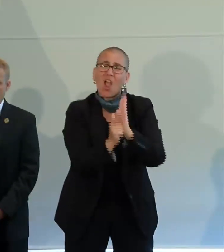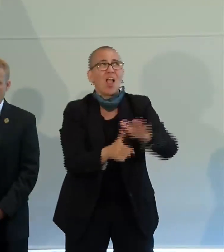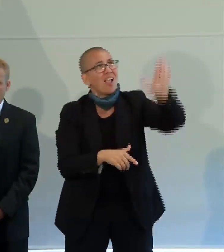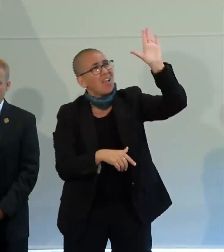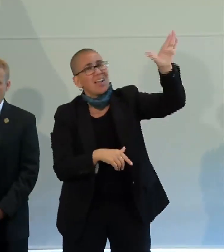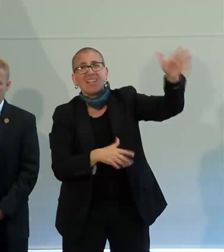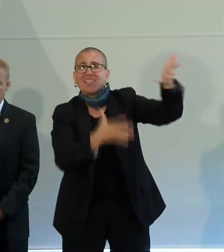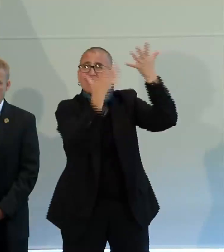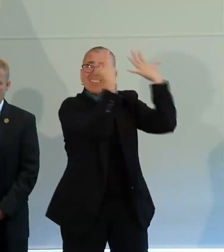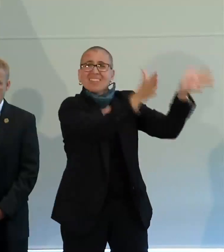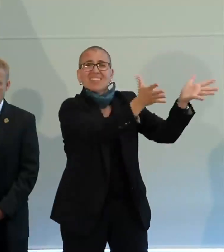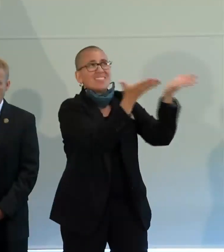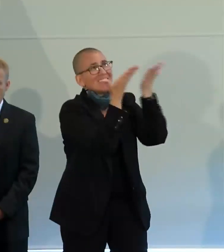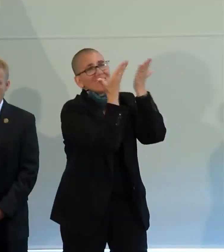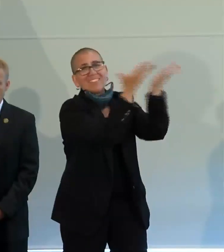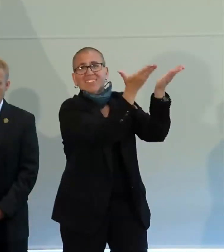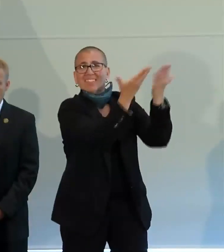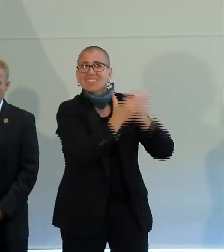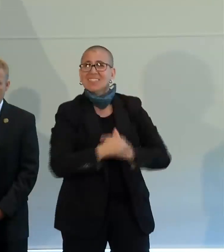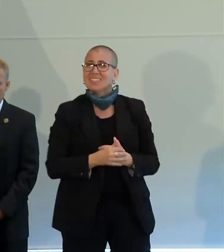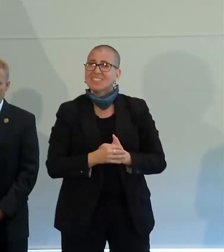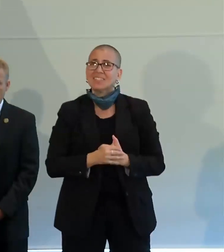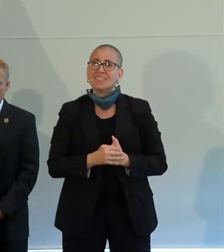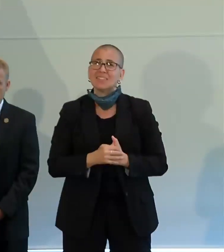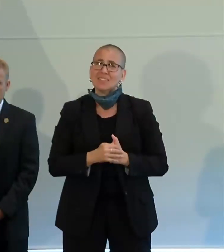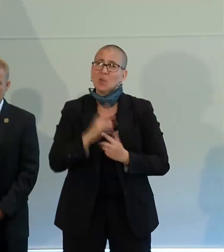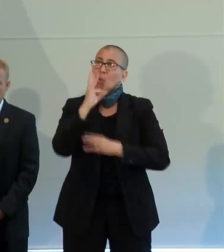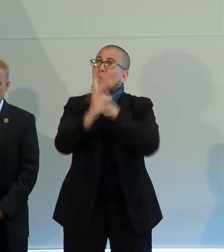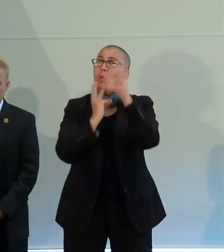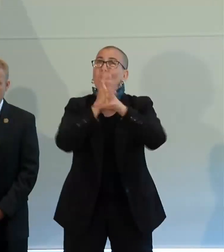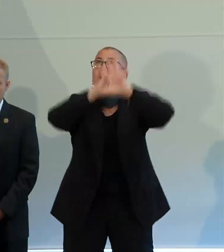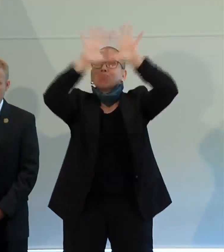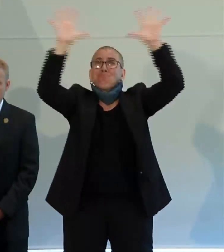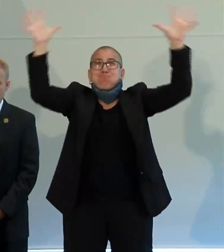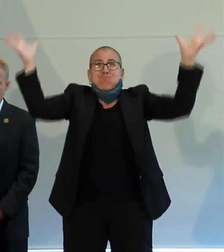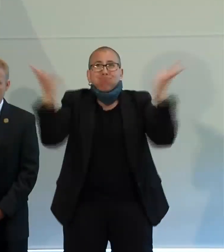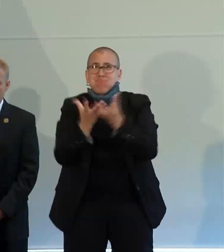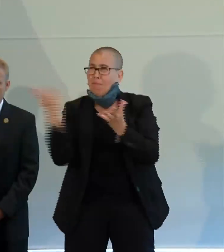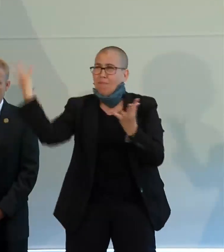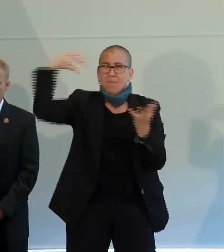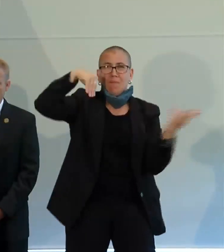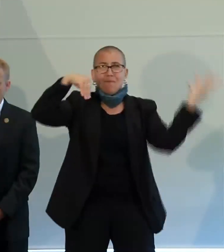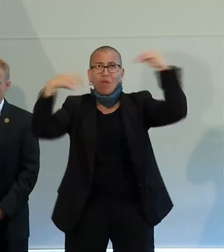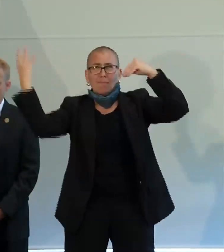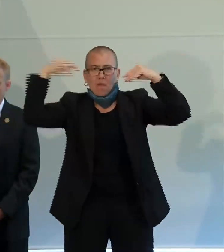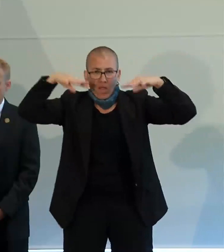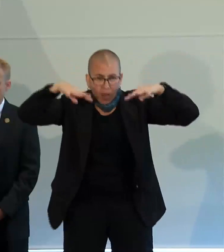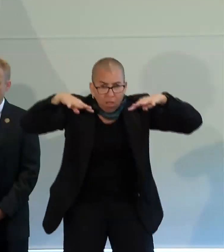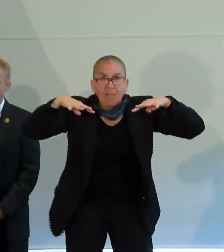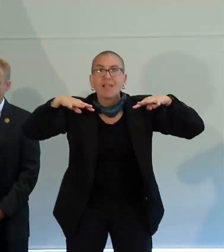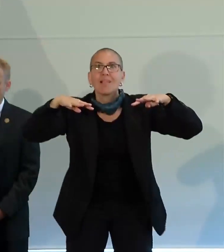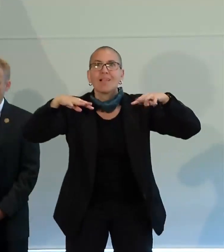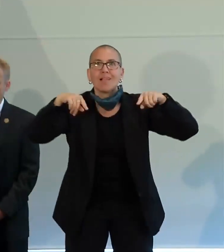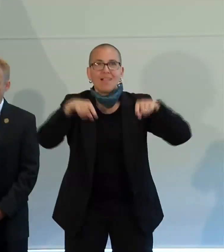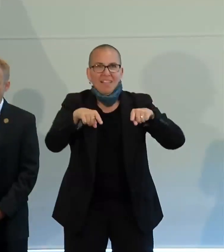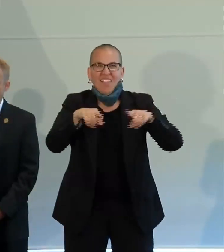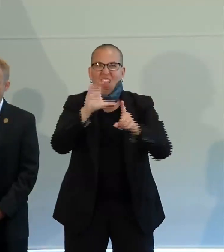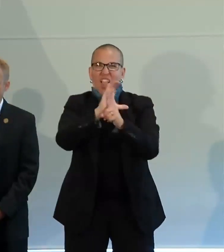levels. The world of arts and entertainment can use their cultural influence to inspire change that we